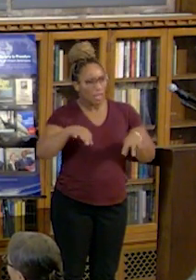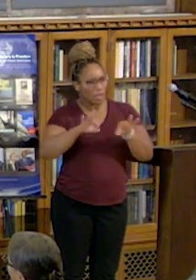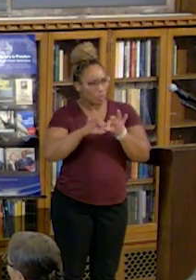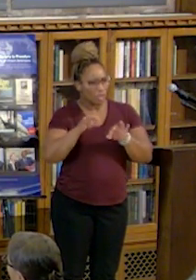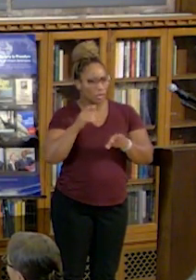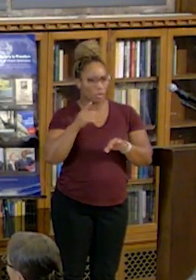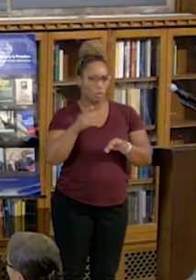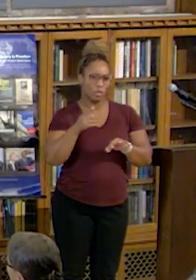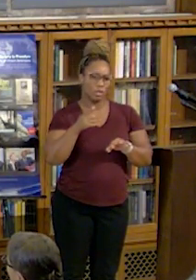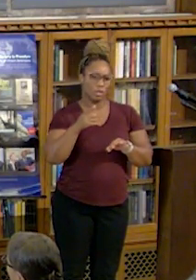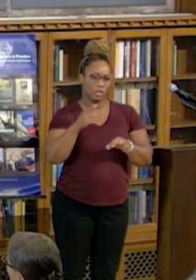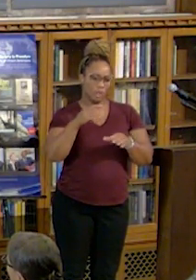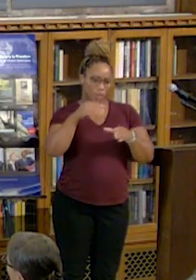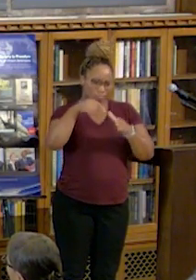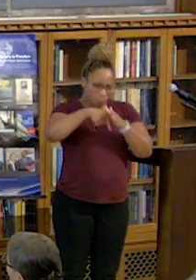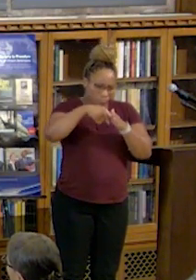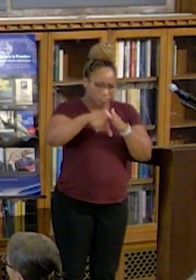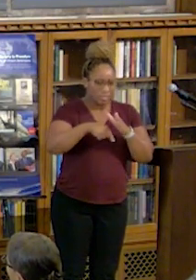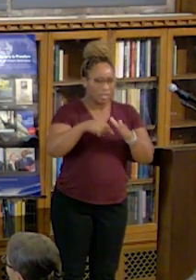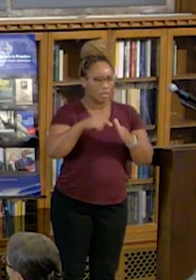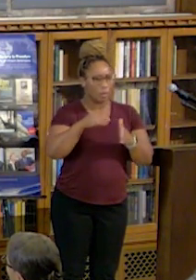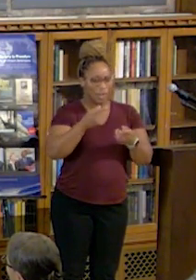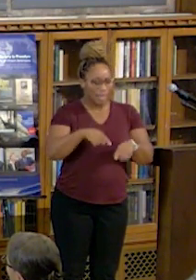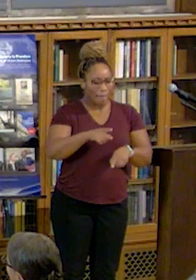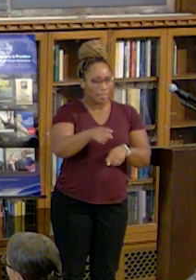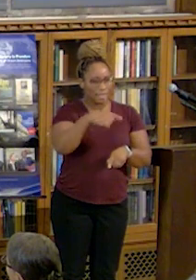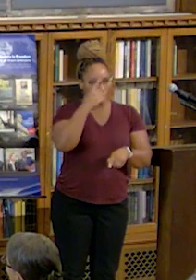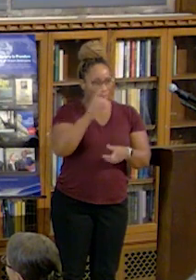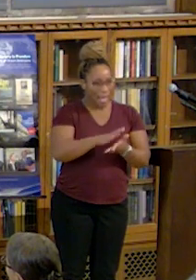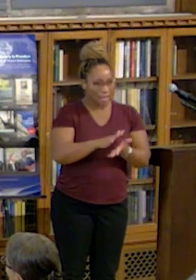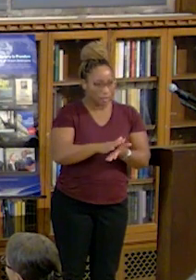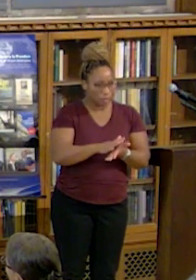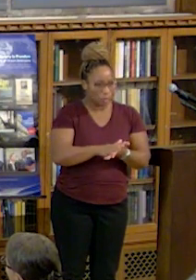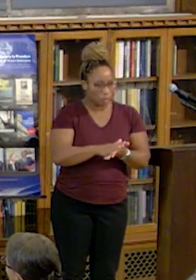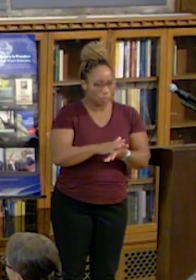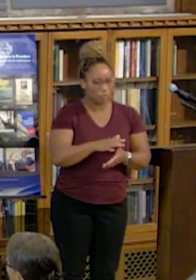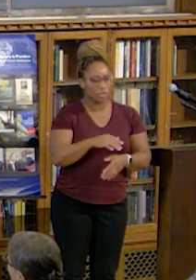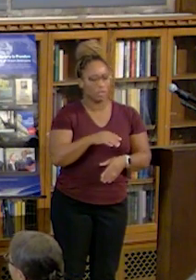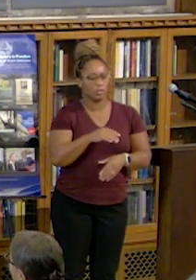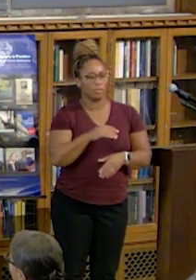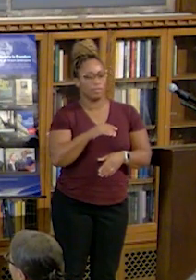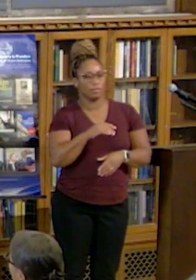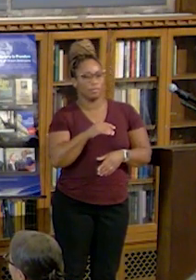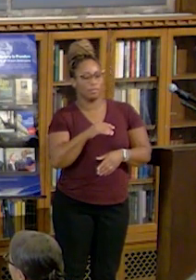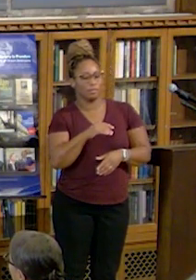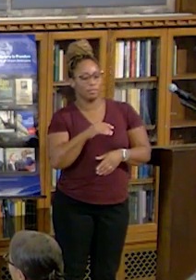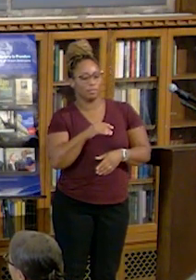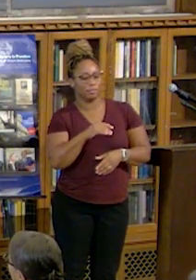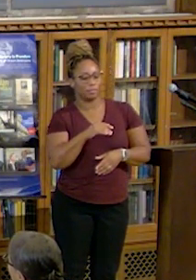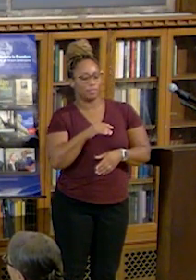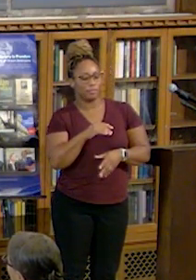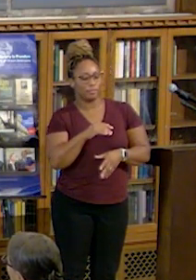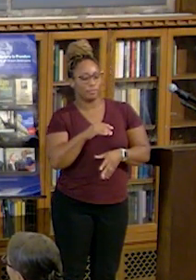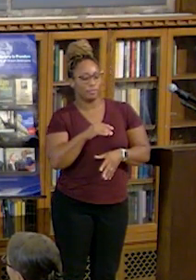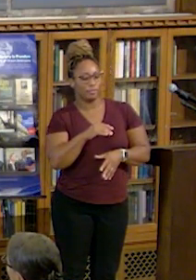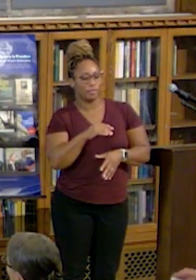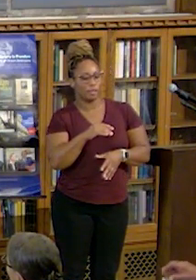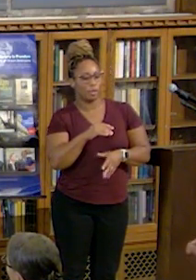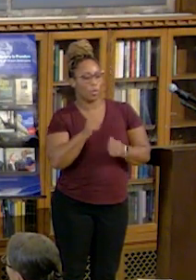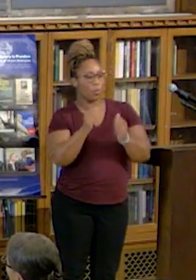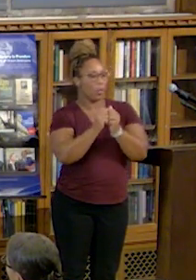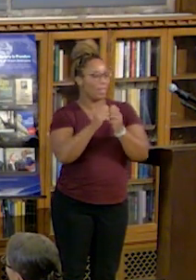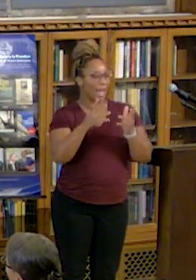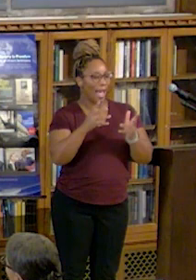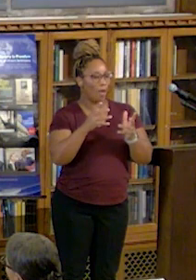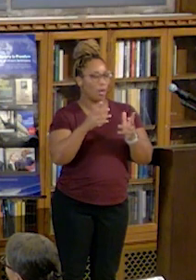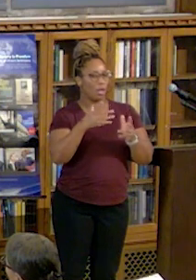to getting us at the interiority of black schools what was actually happening in these schools um you know um without